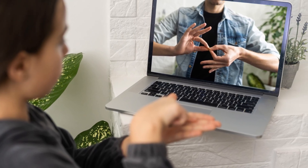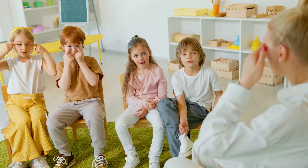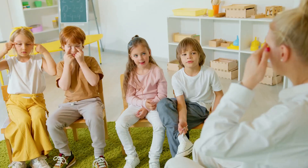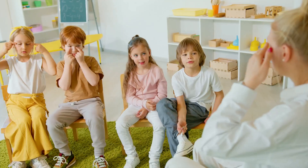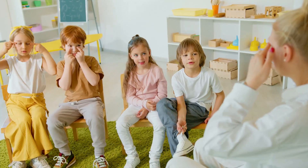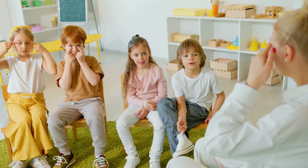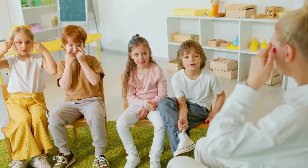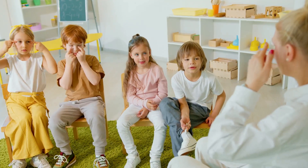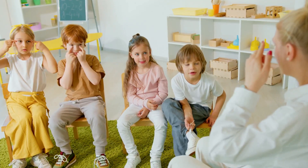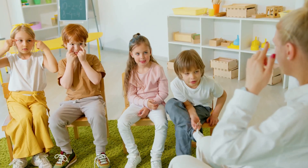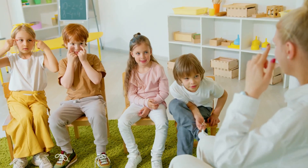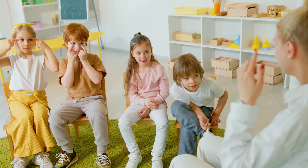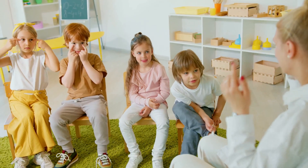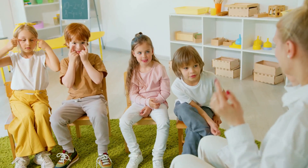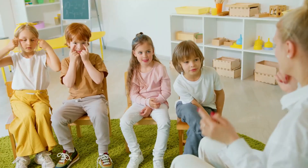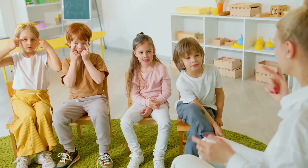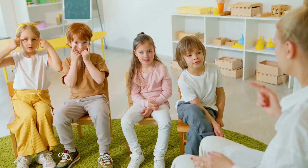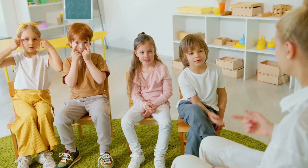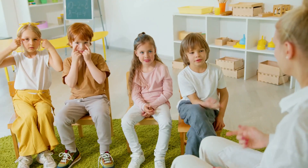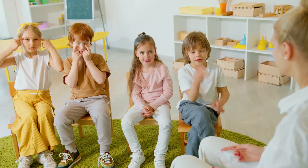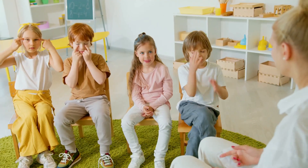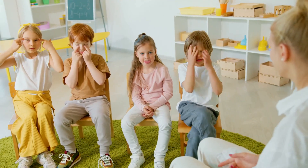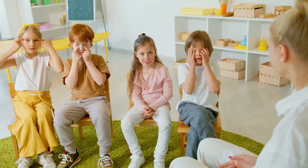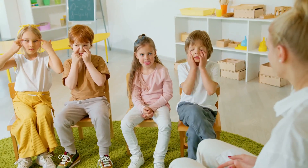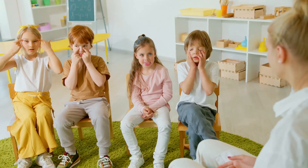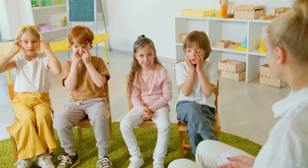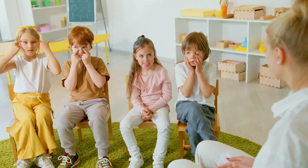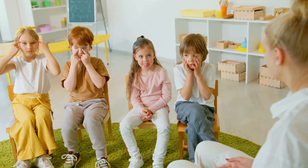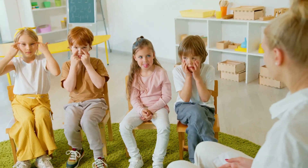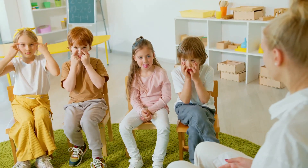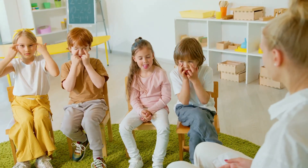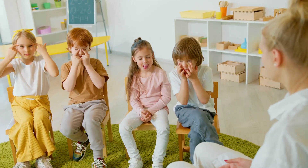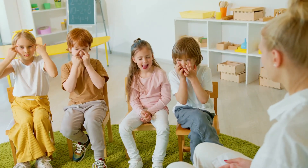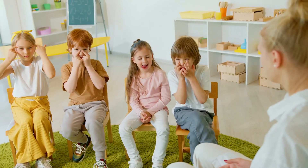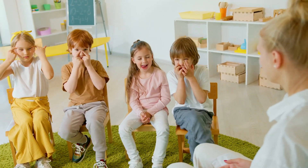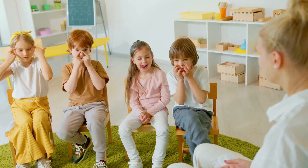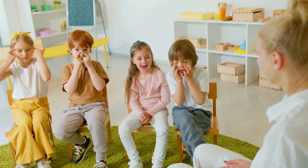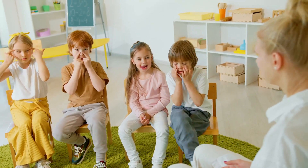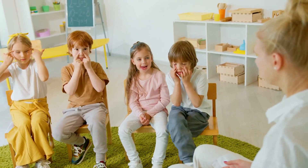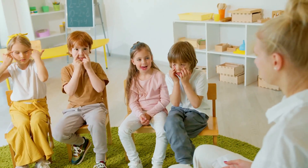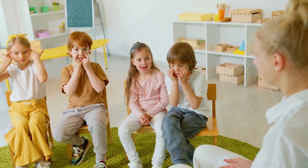Join Time to Sign and bring the power of sign language to your children, the fun and easy way.